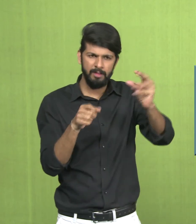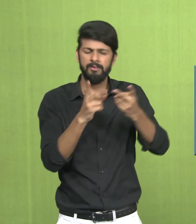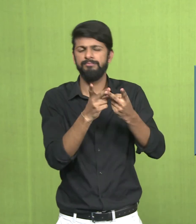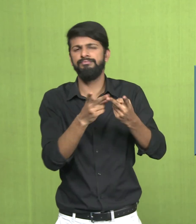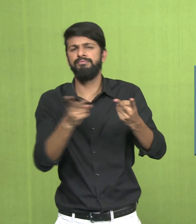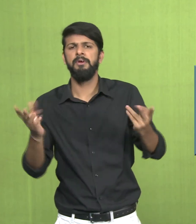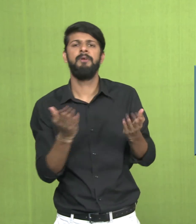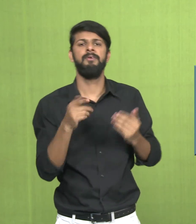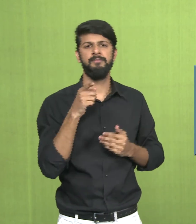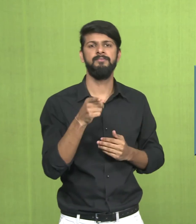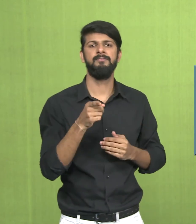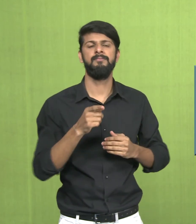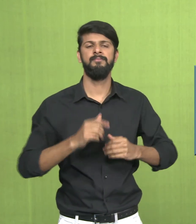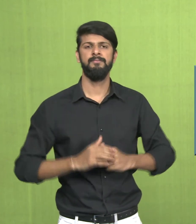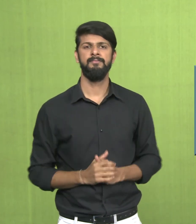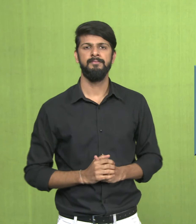and various things which we see around.